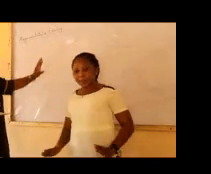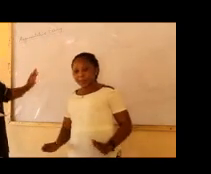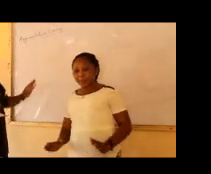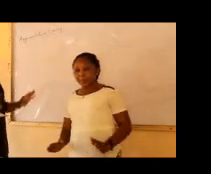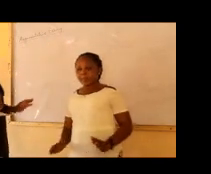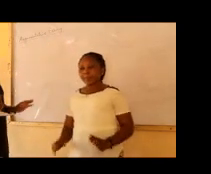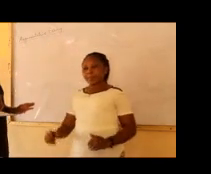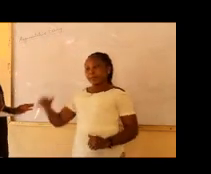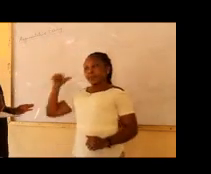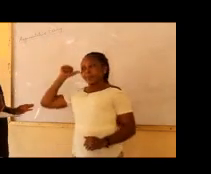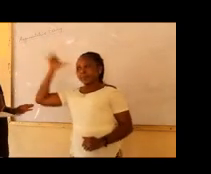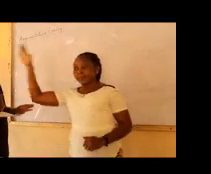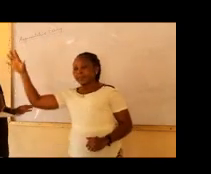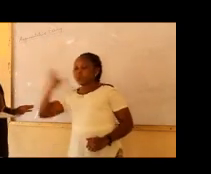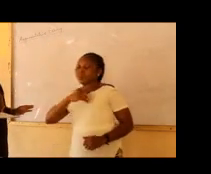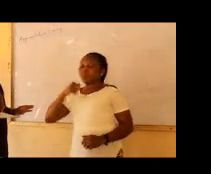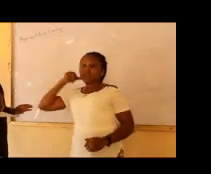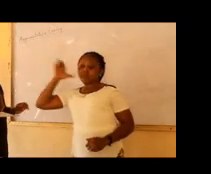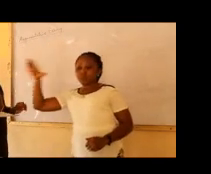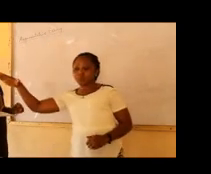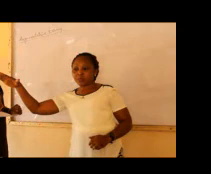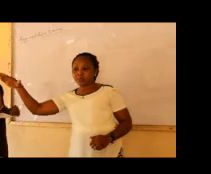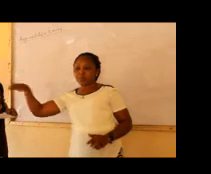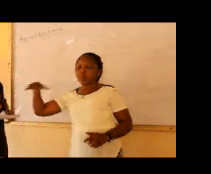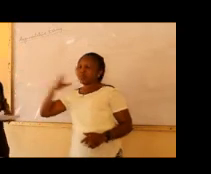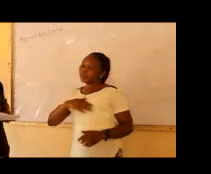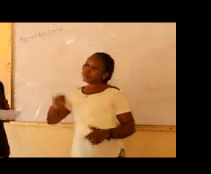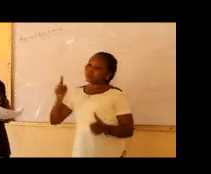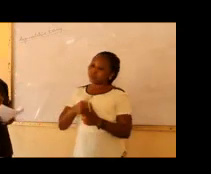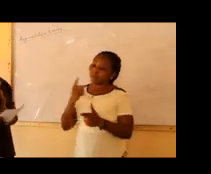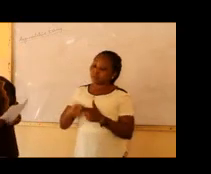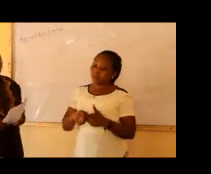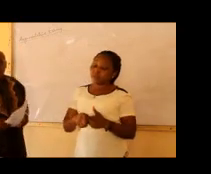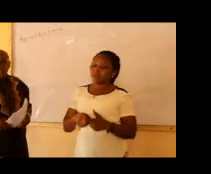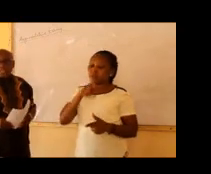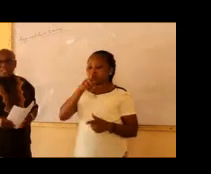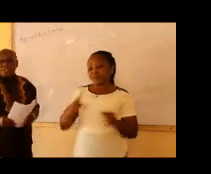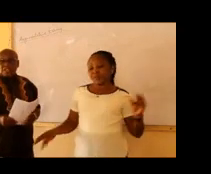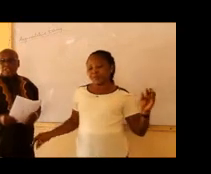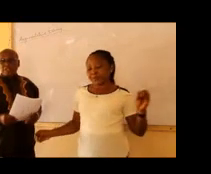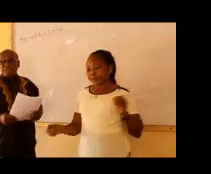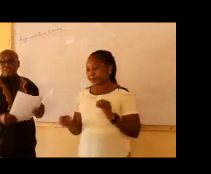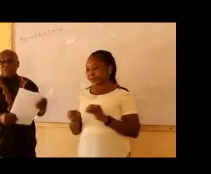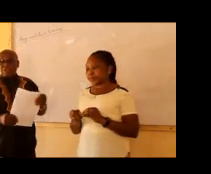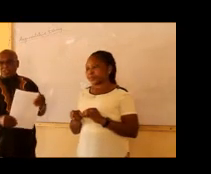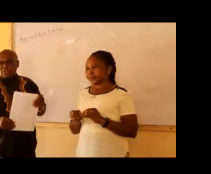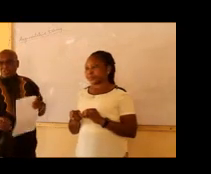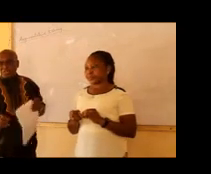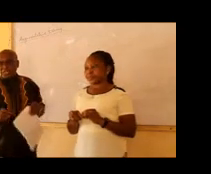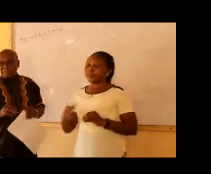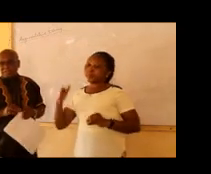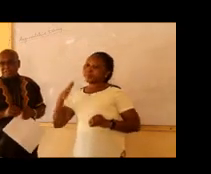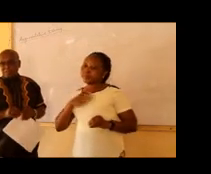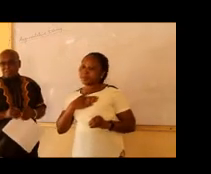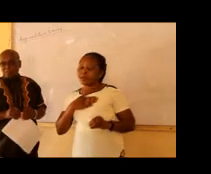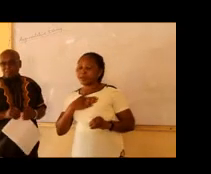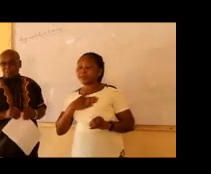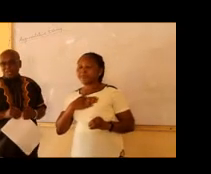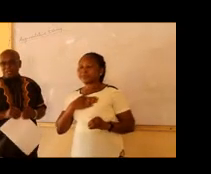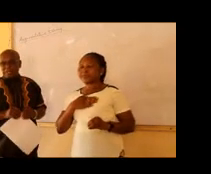ladies and gentlemen, and then you add fellow